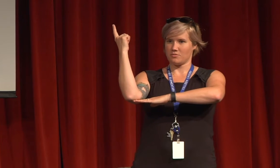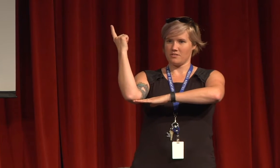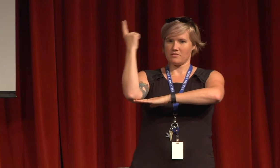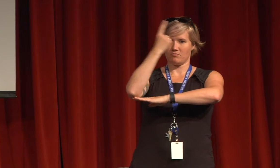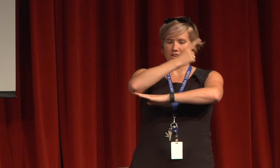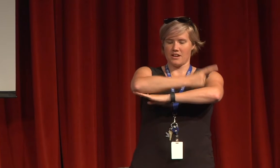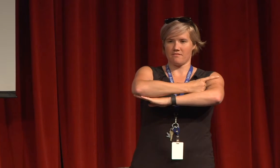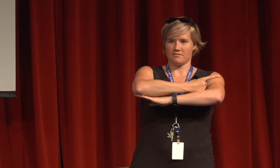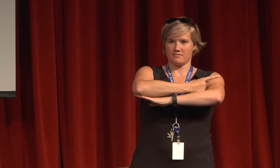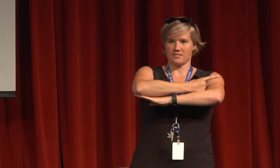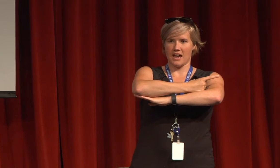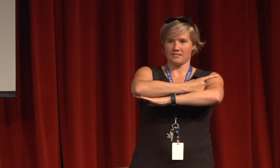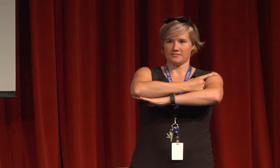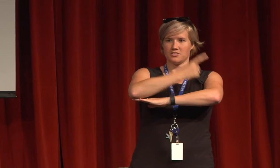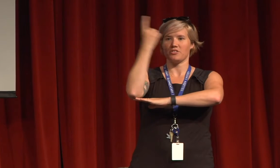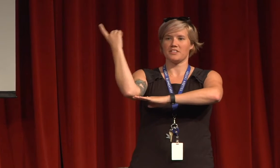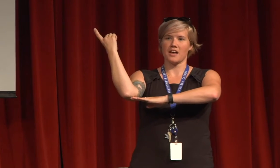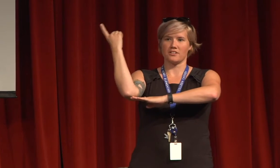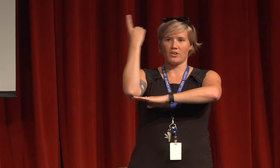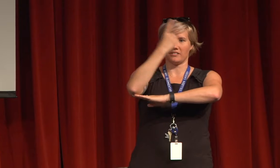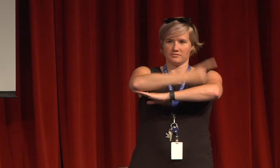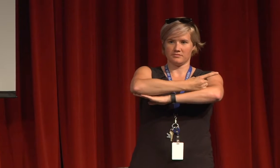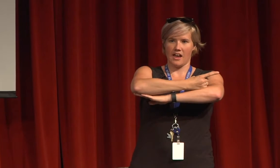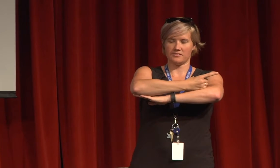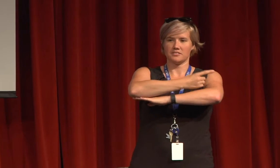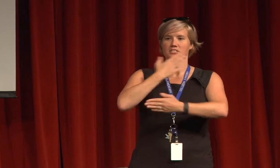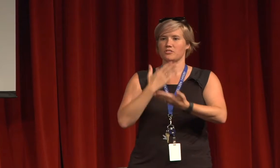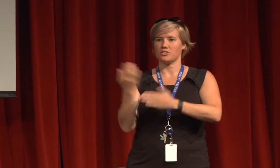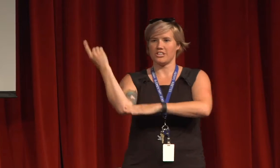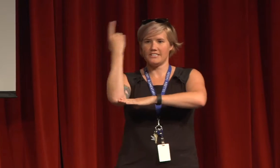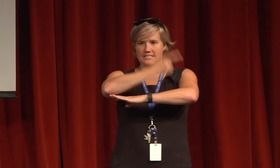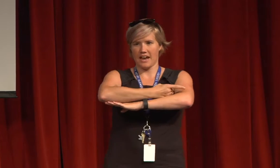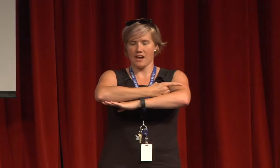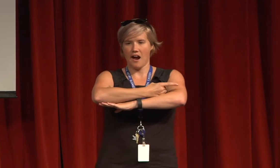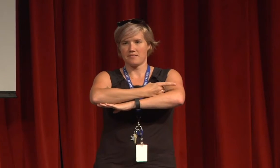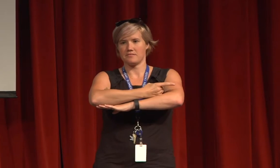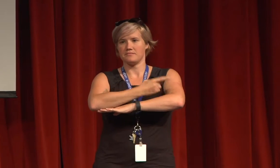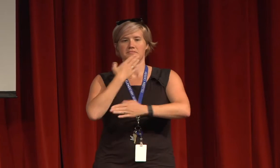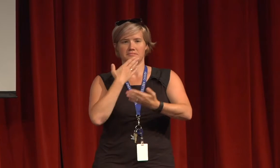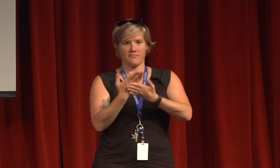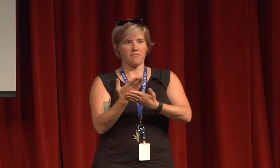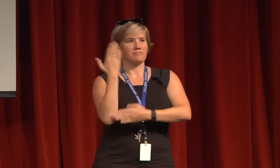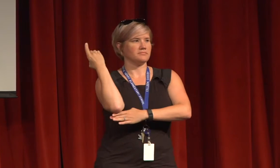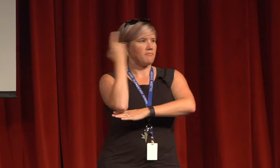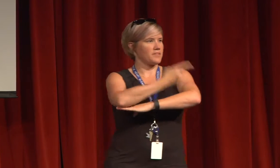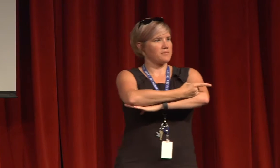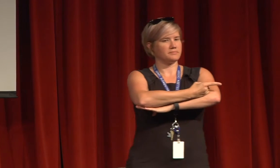one day. So the sun going good. Yes. So make sure you go make